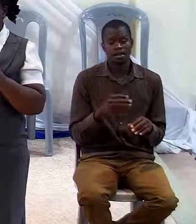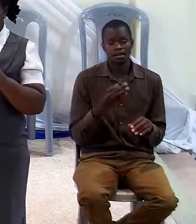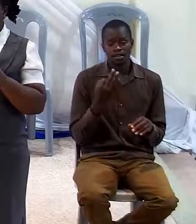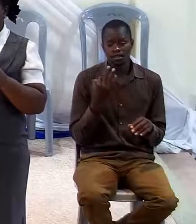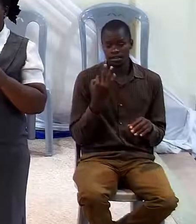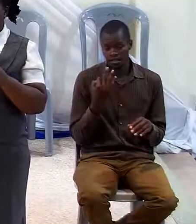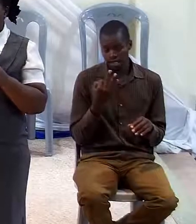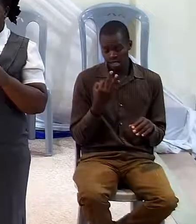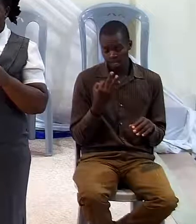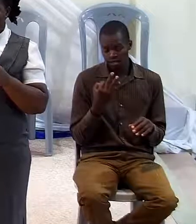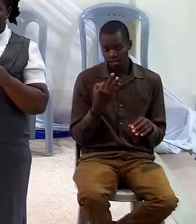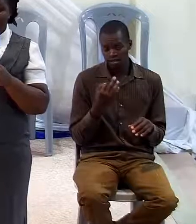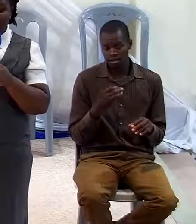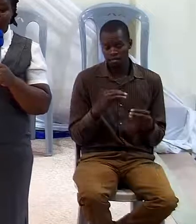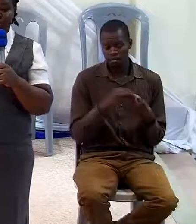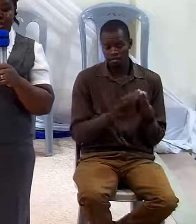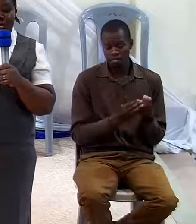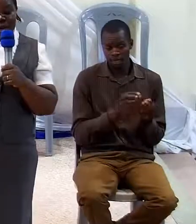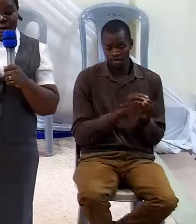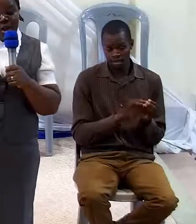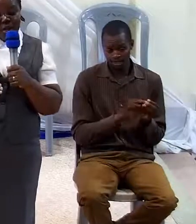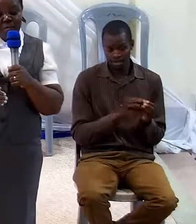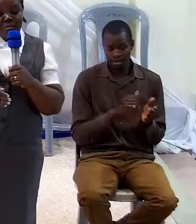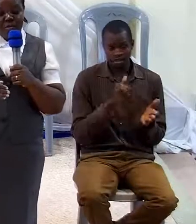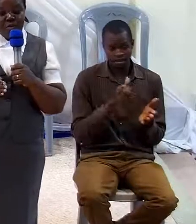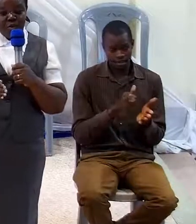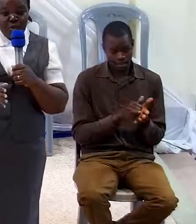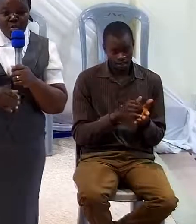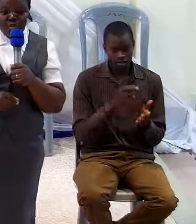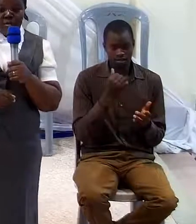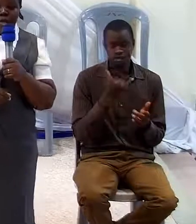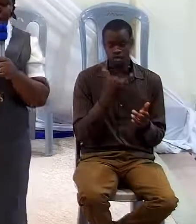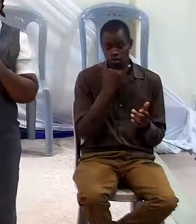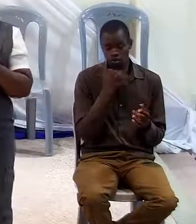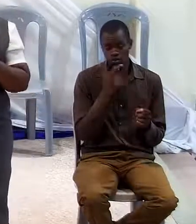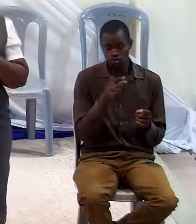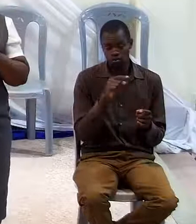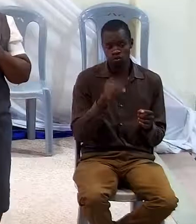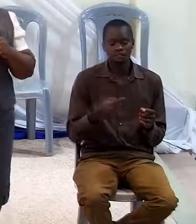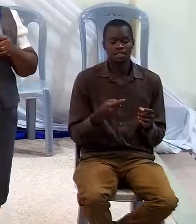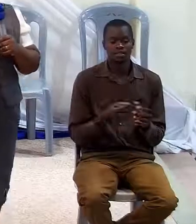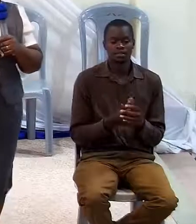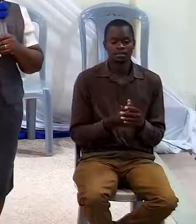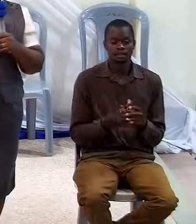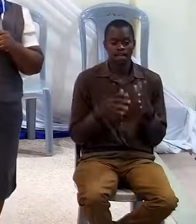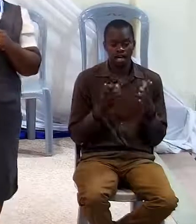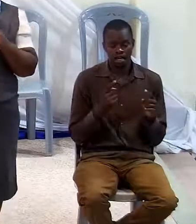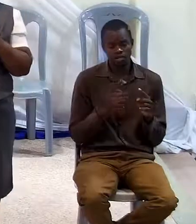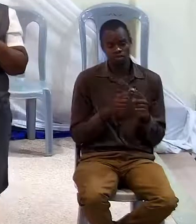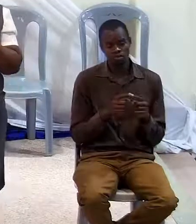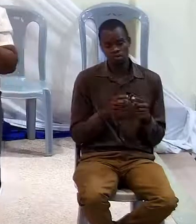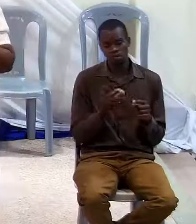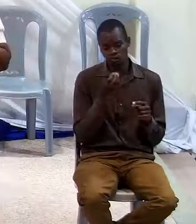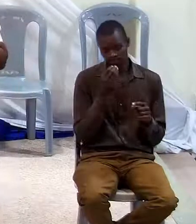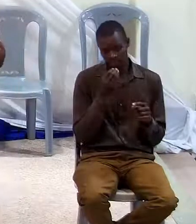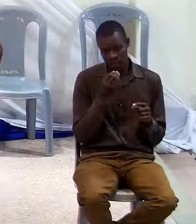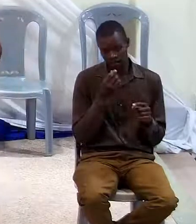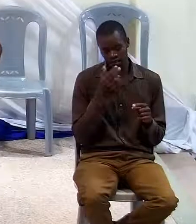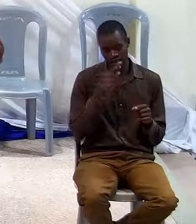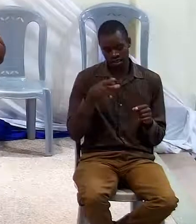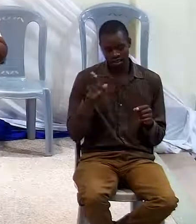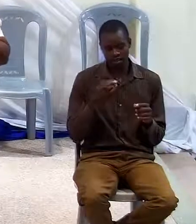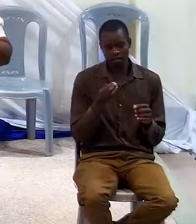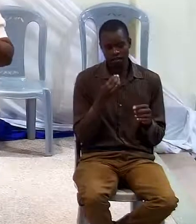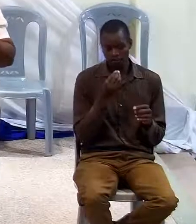that one you are doing harm to yourself. So the way to go about eating the right food is to eat the